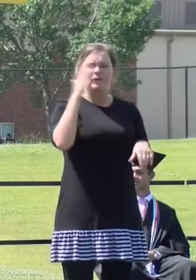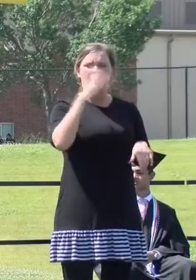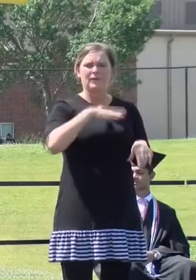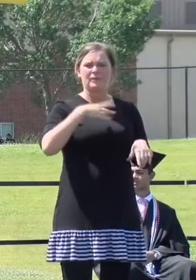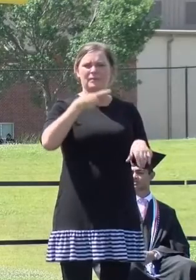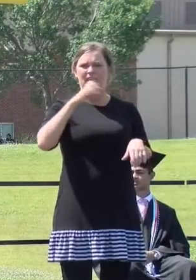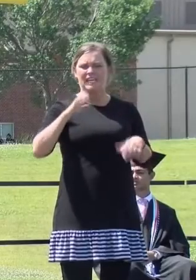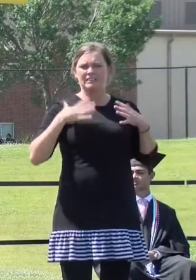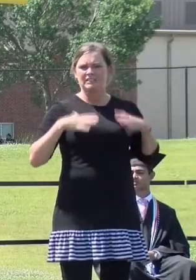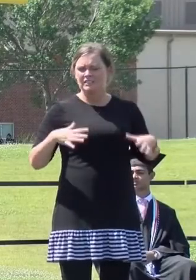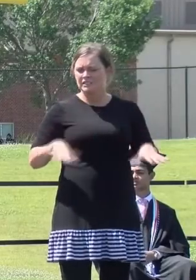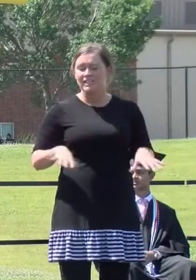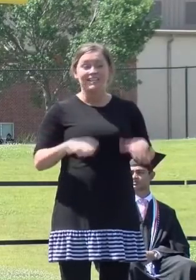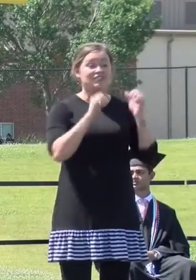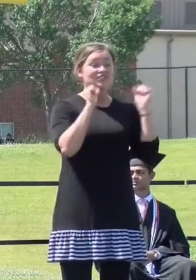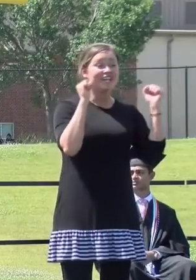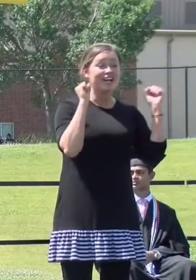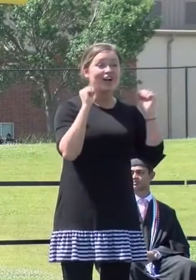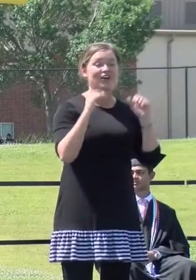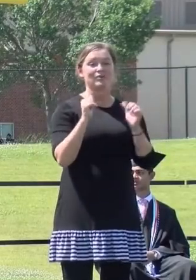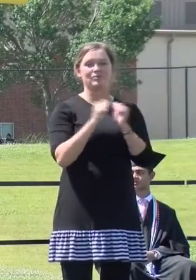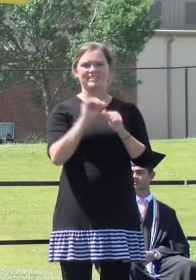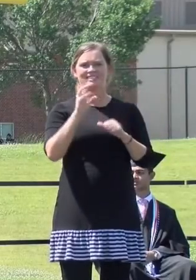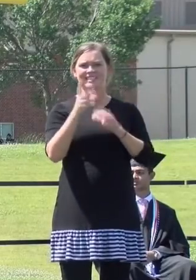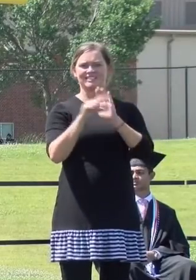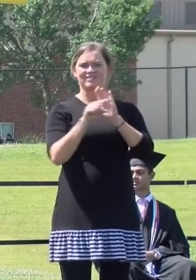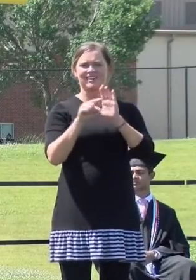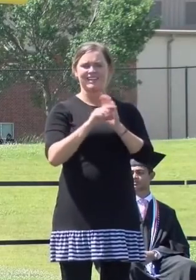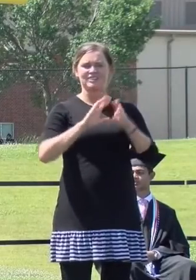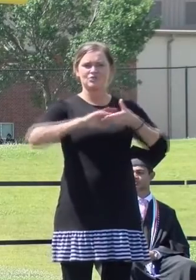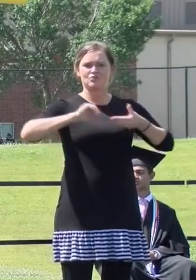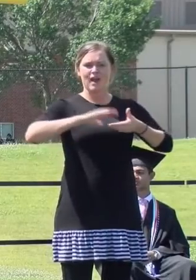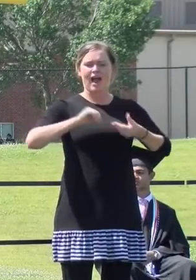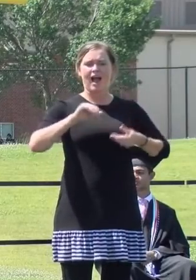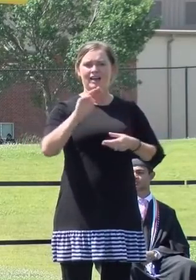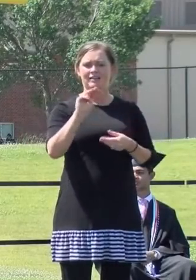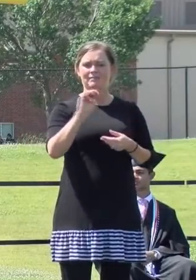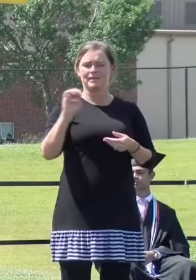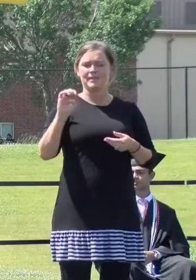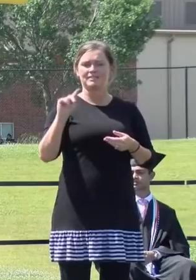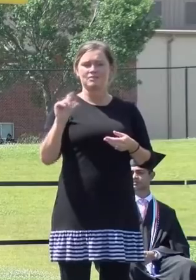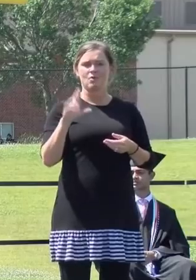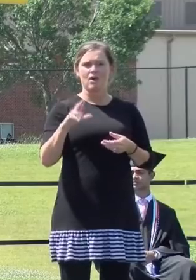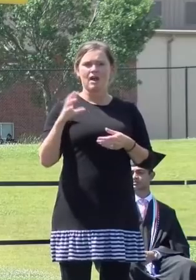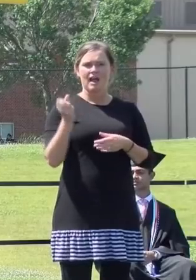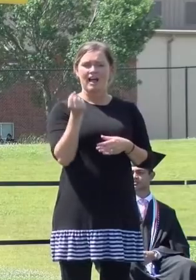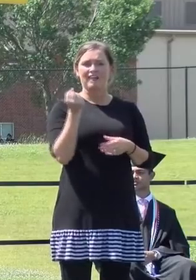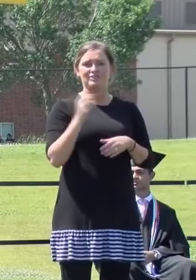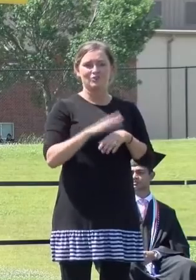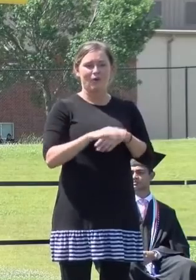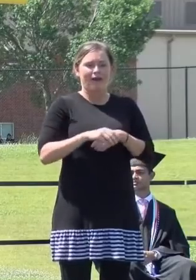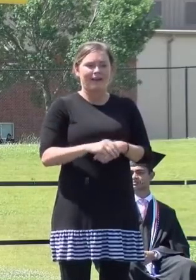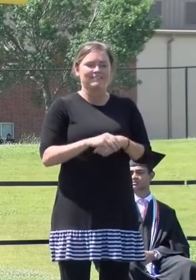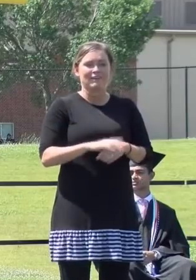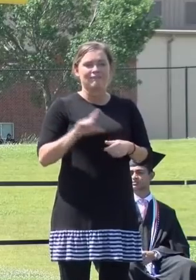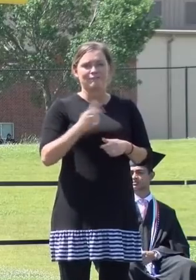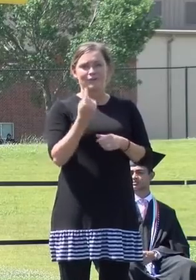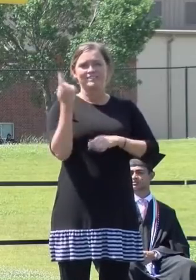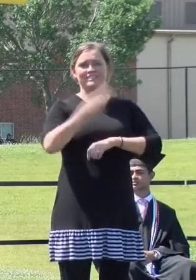gear, cheered you on at the 6th grade track meet, or held your hand on the first day of